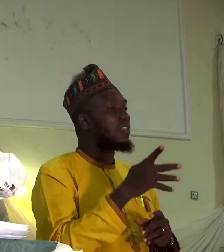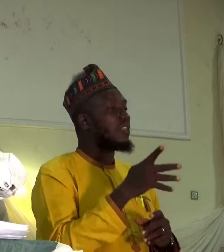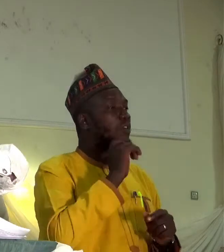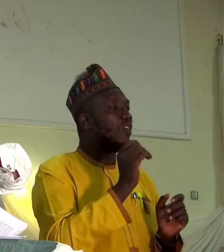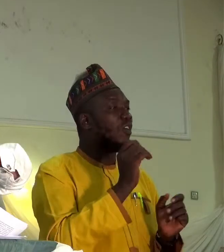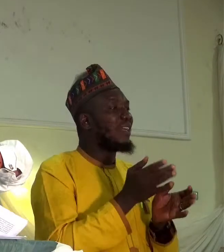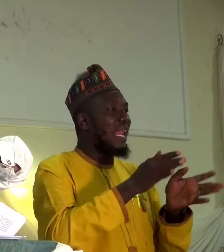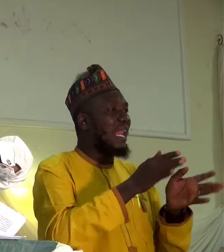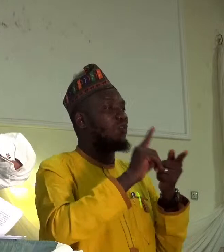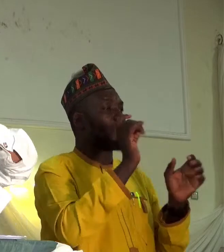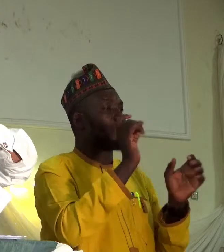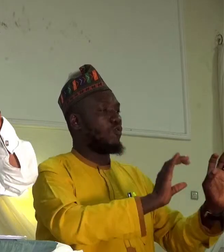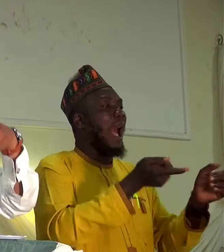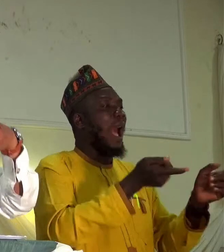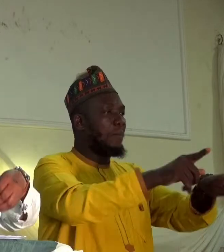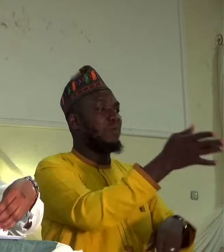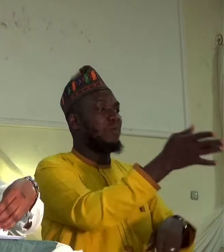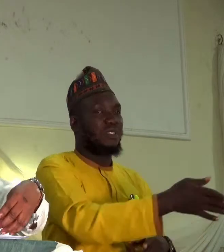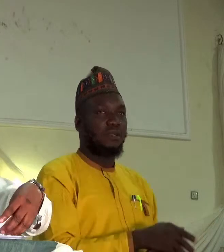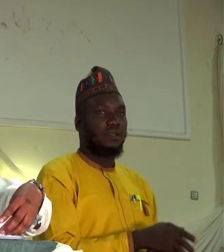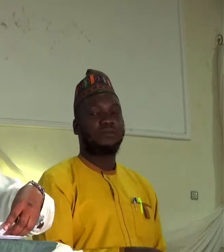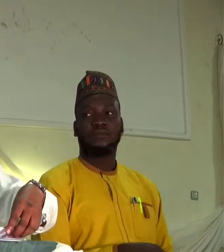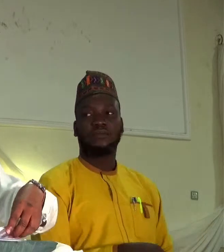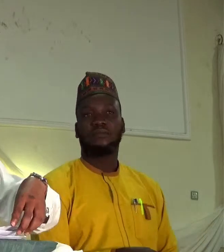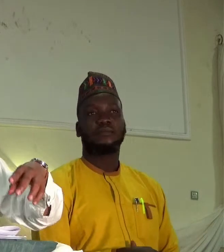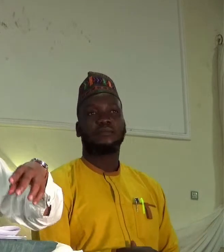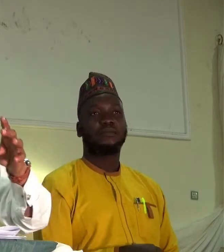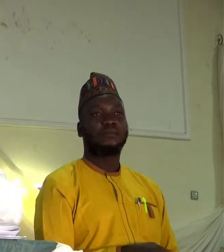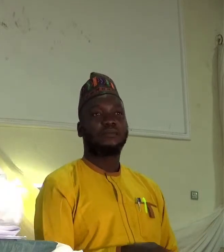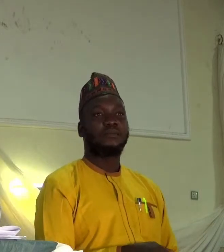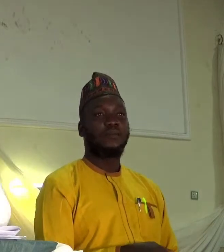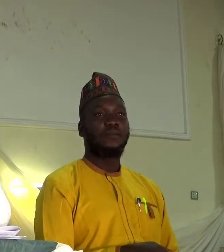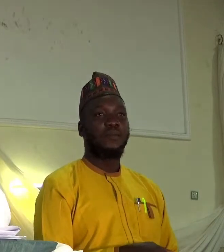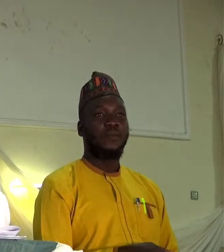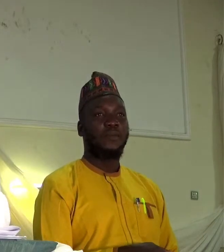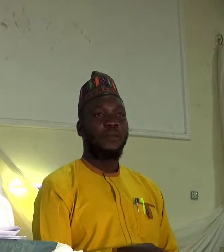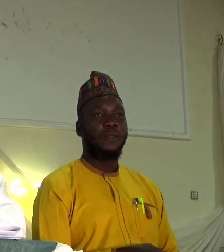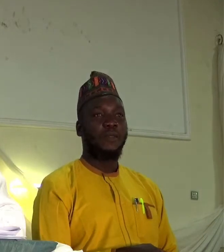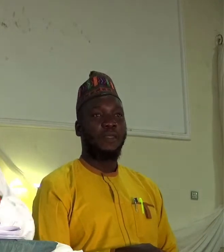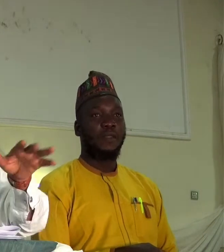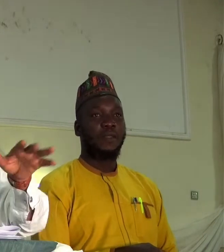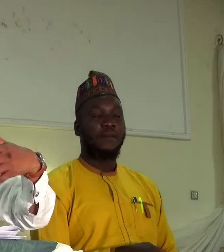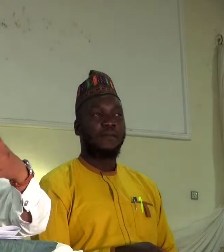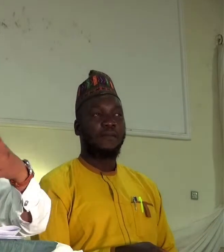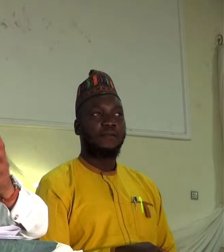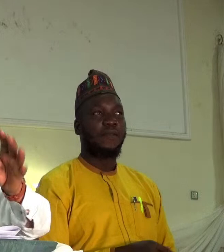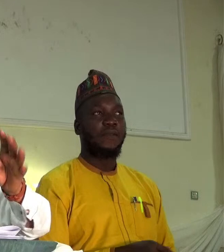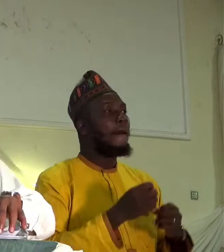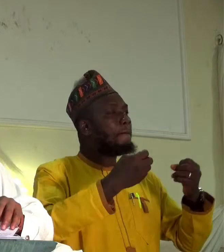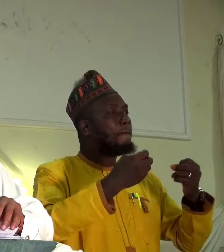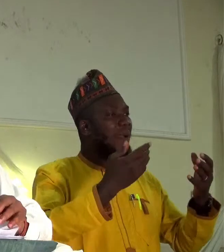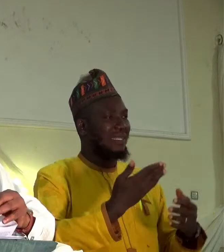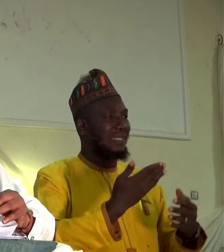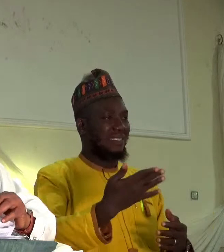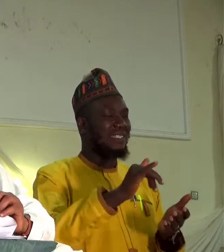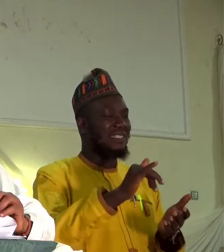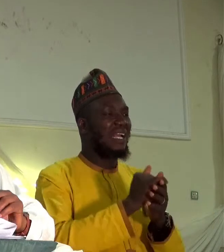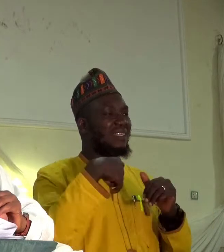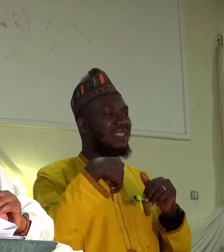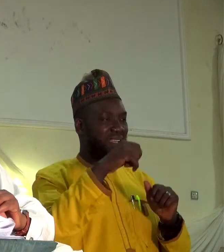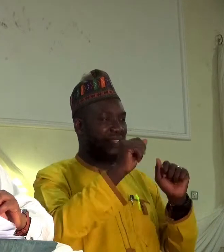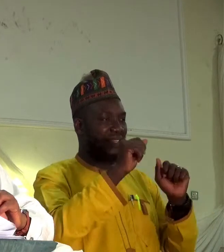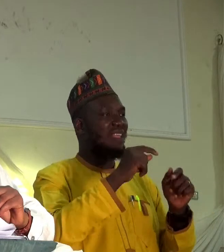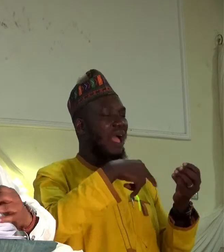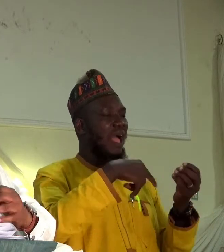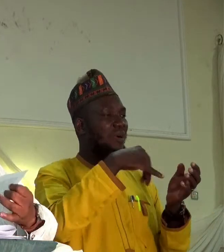water. Kwan Li Yu, the press all independent labor union. There are so many things that I can say about this, but time